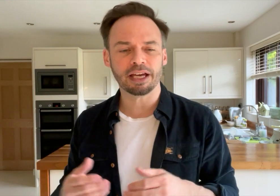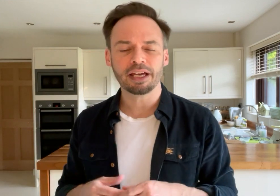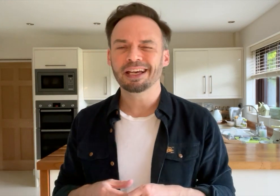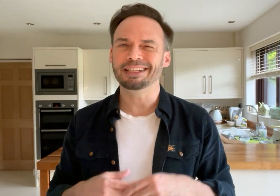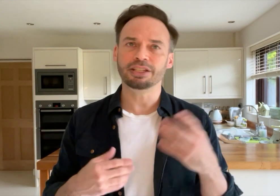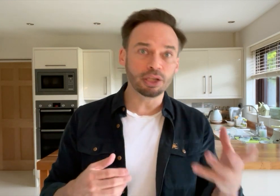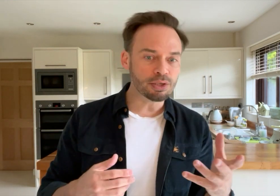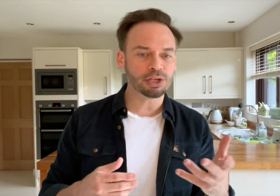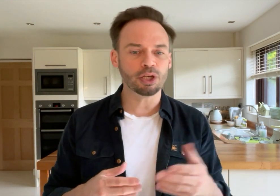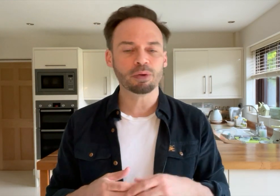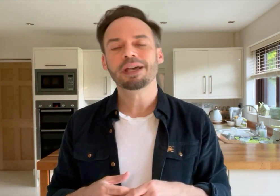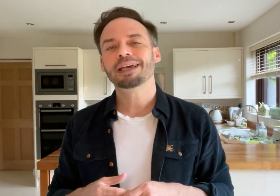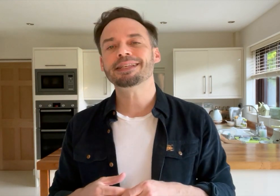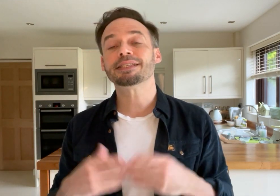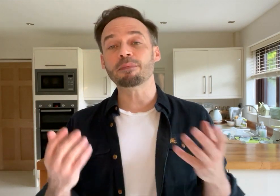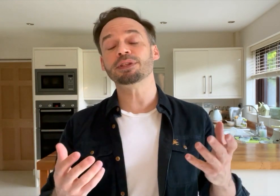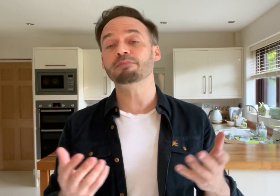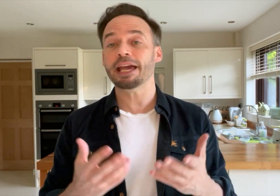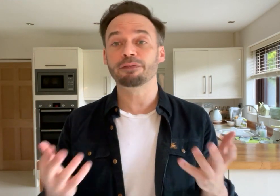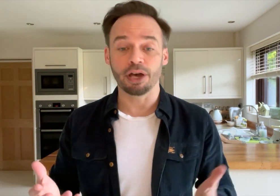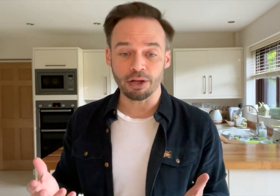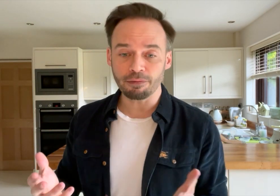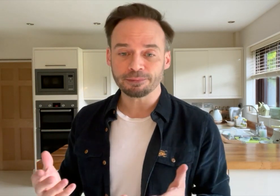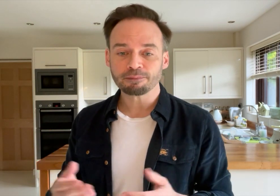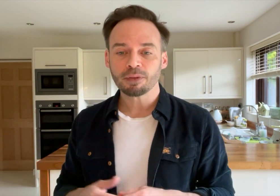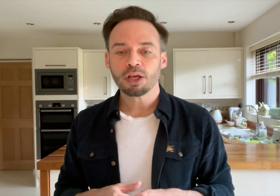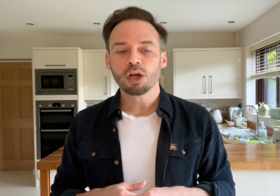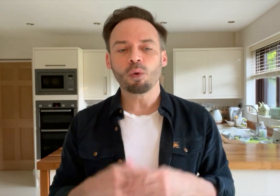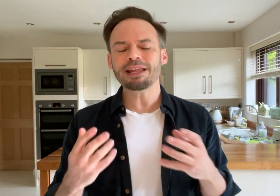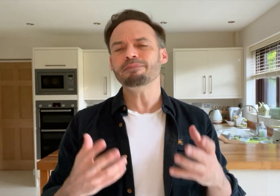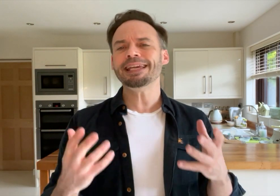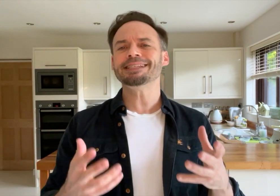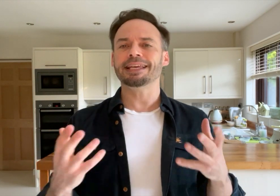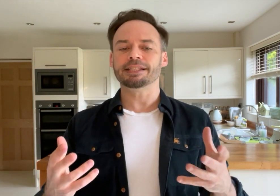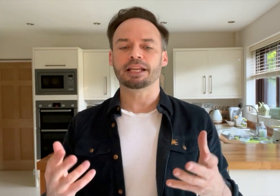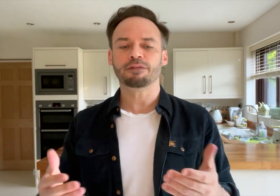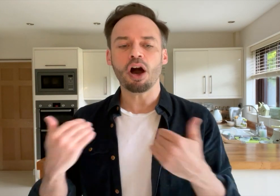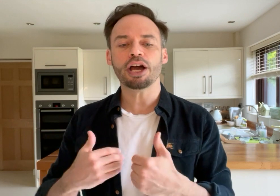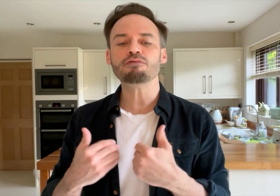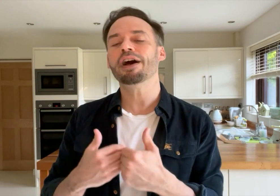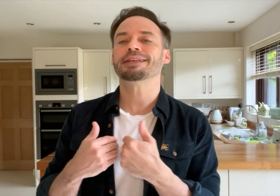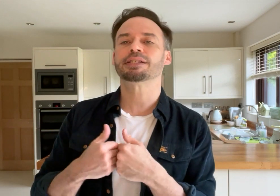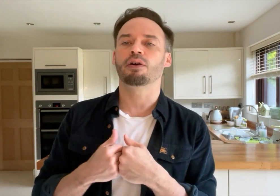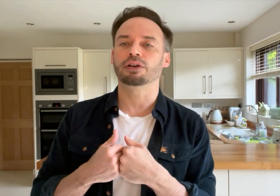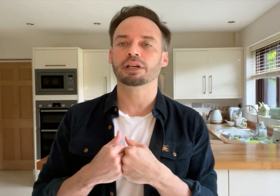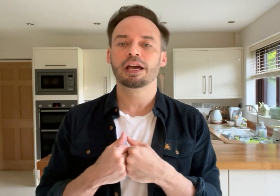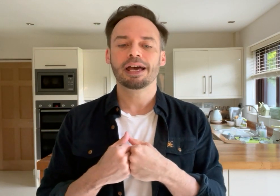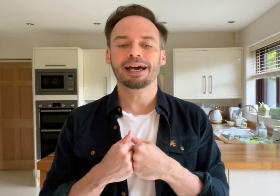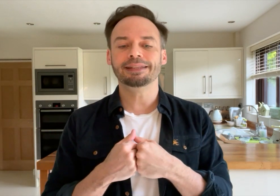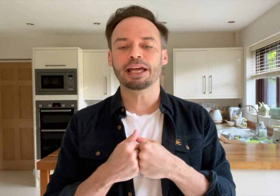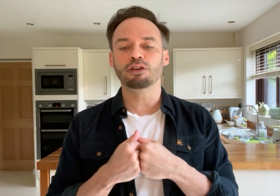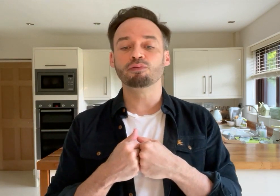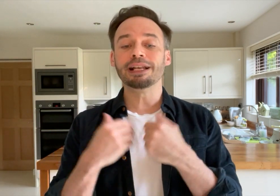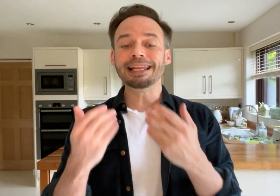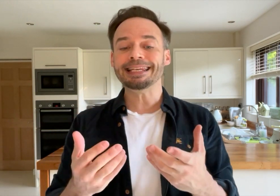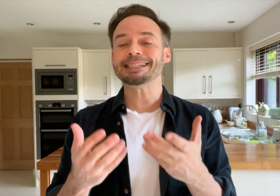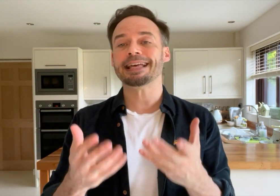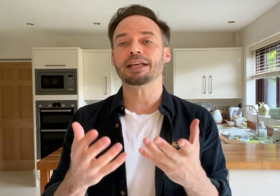and youtube is something you may have heard of what it means is that if i write a song and then release that